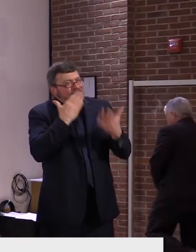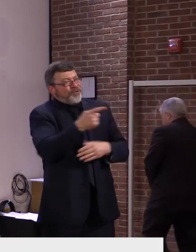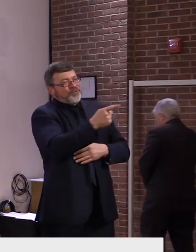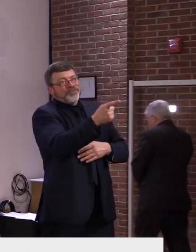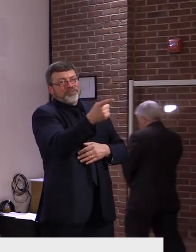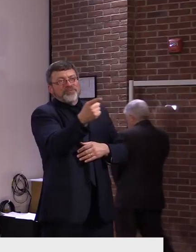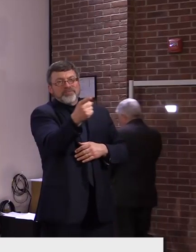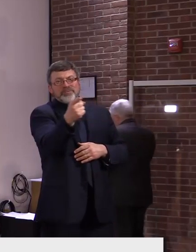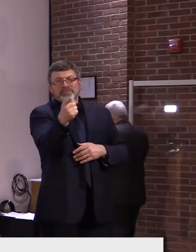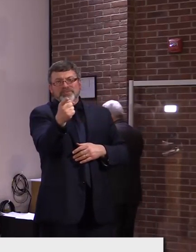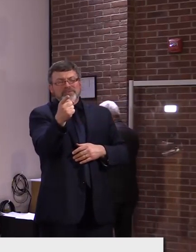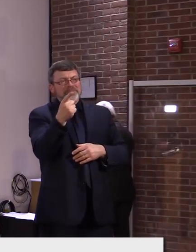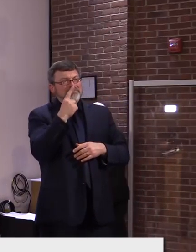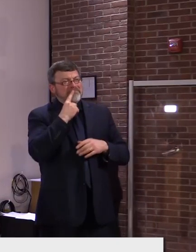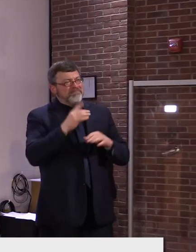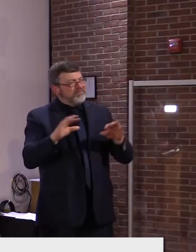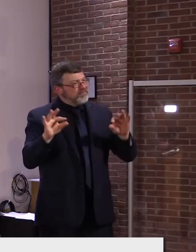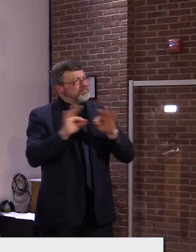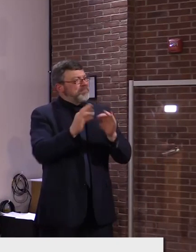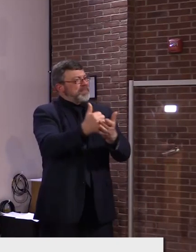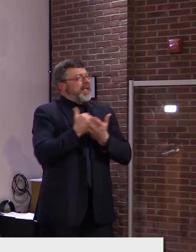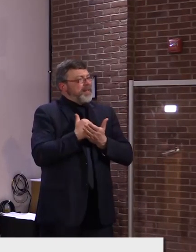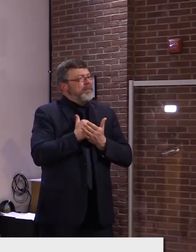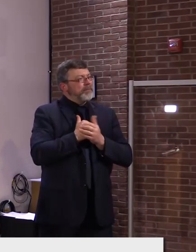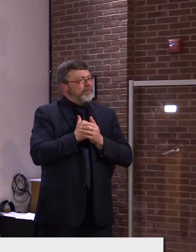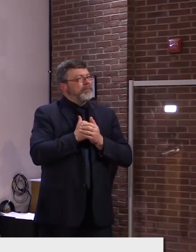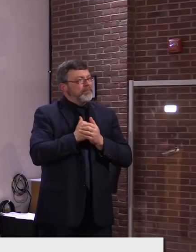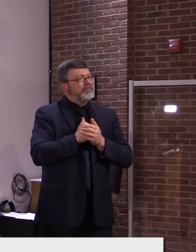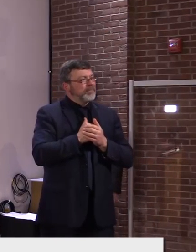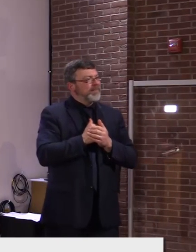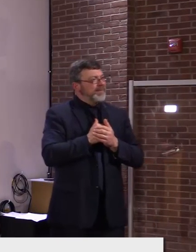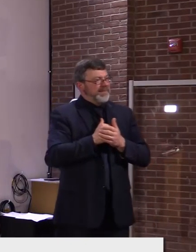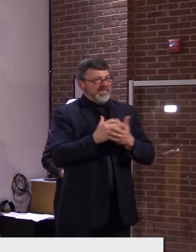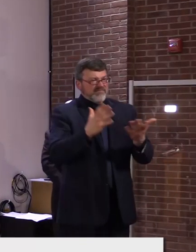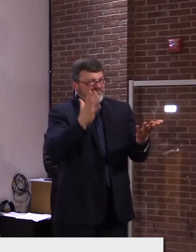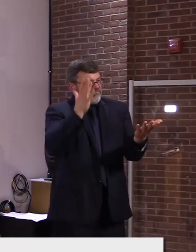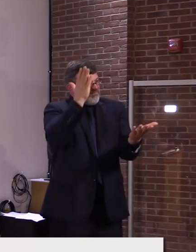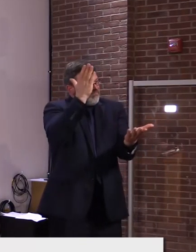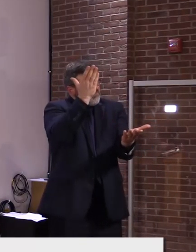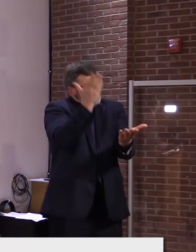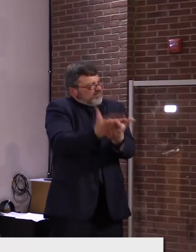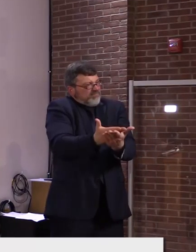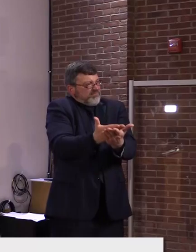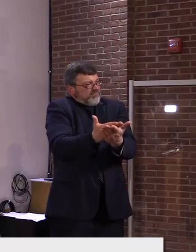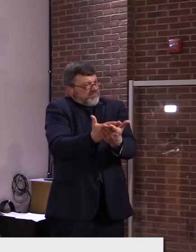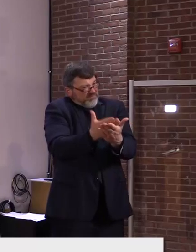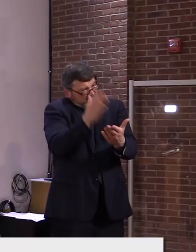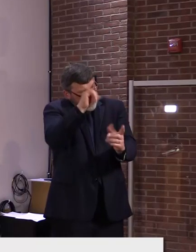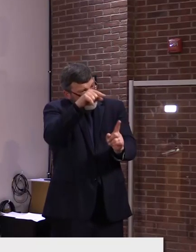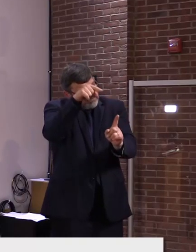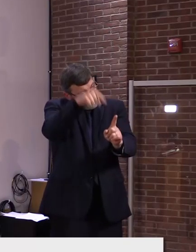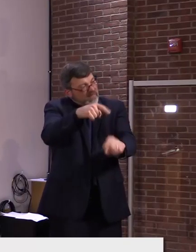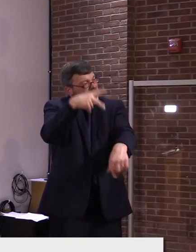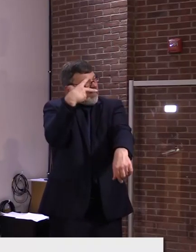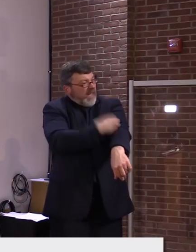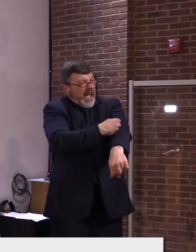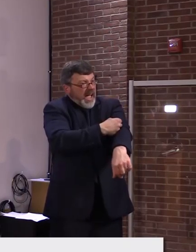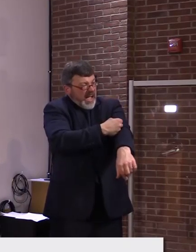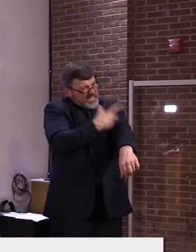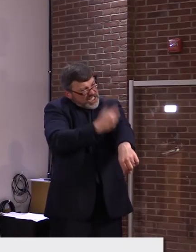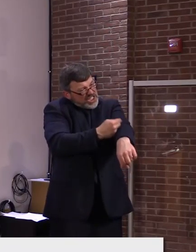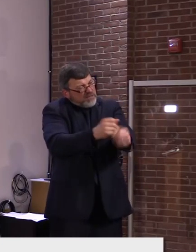So clearly the theme is that the more people who are vaccinated, the fewer there are to transmit the virus to others, including